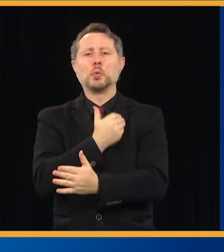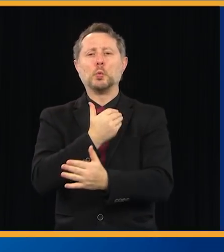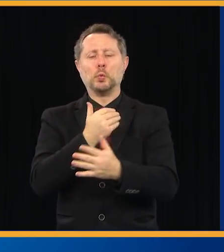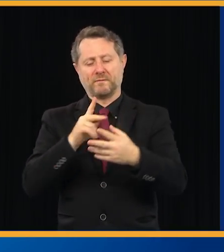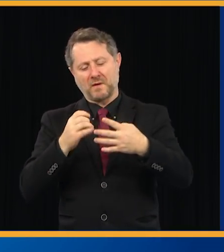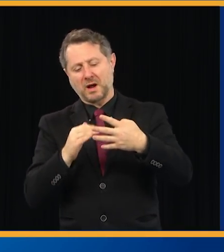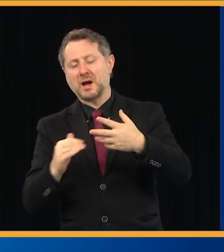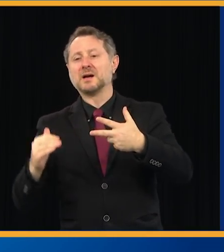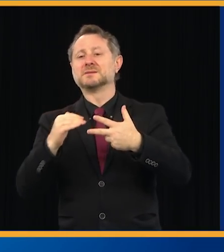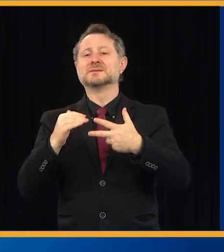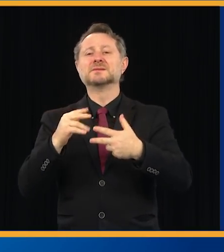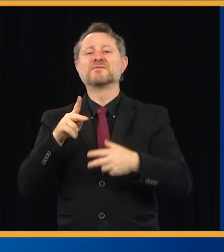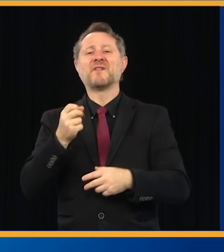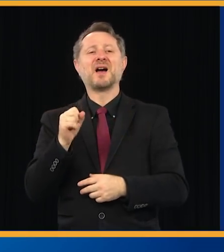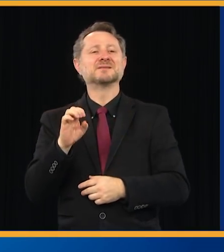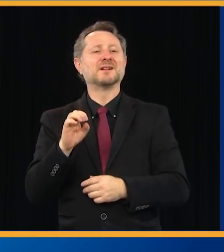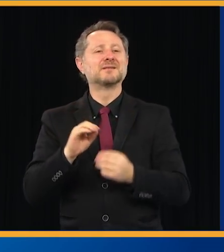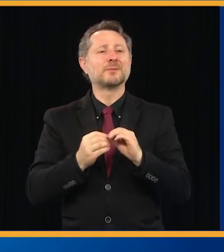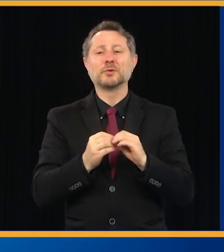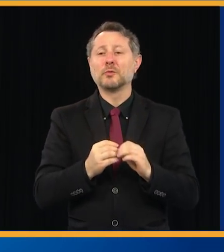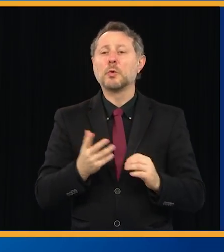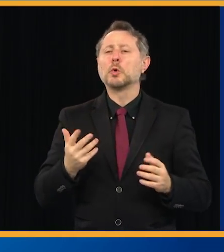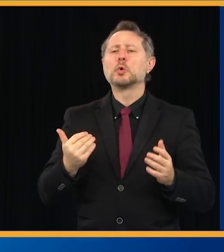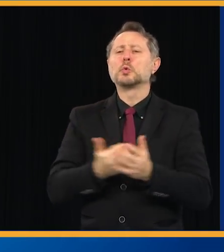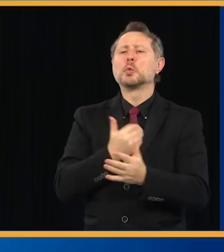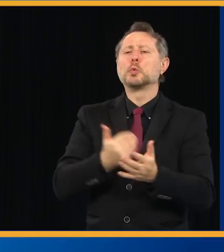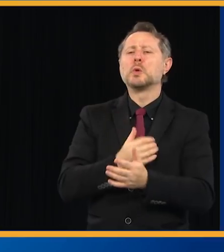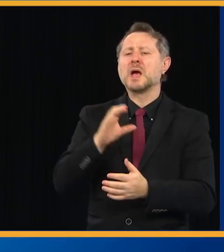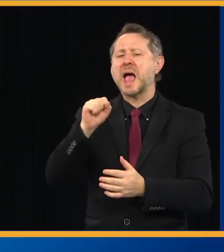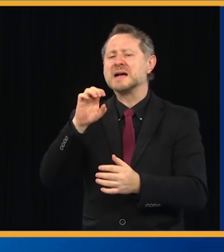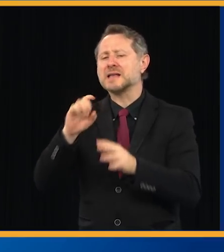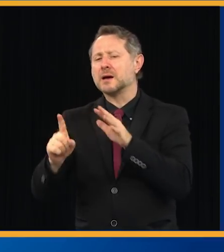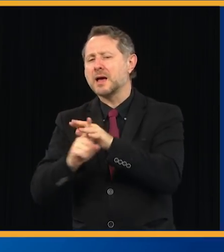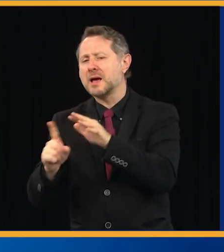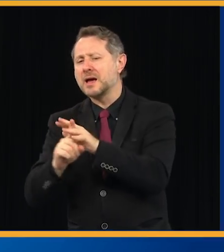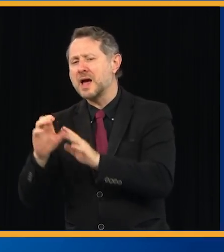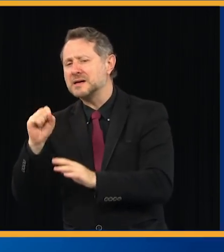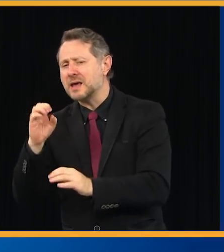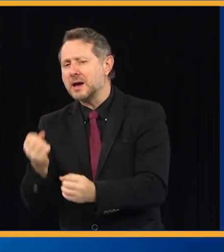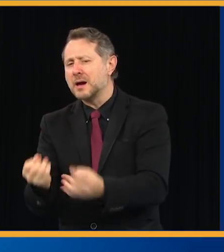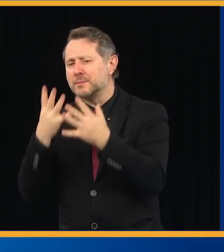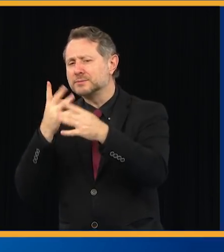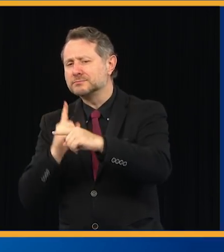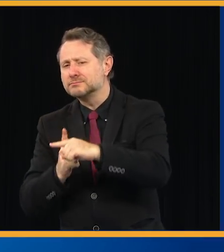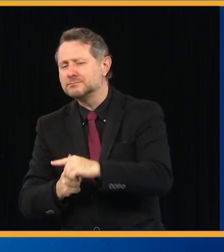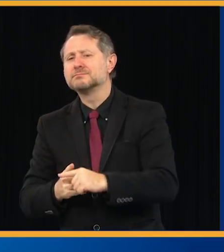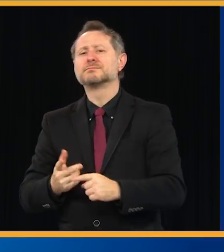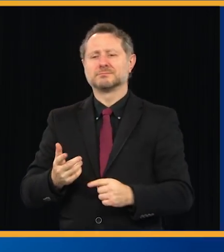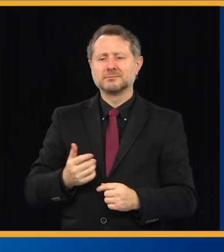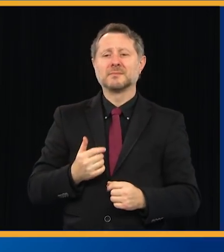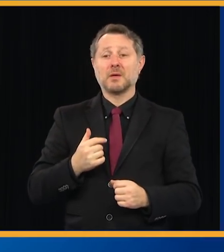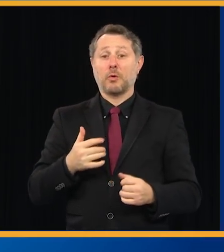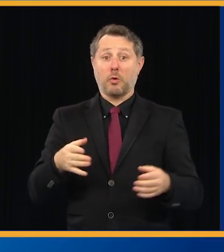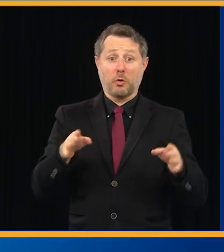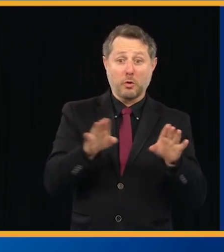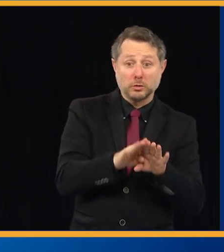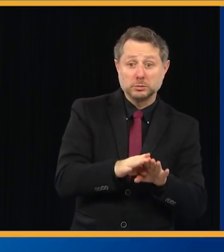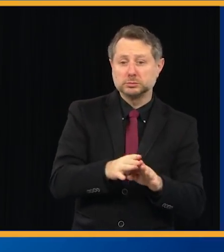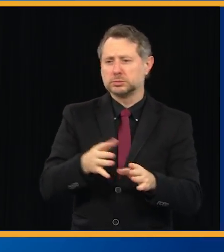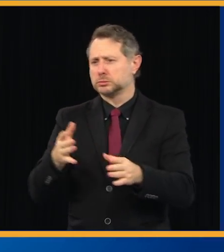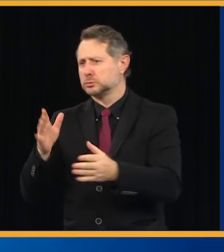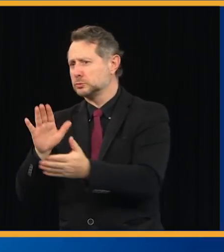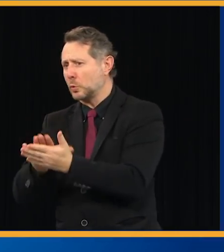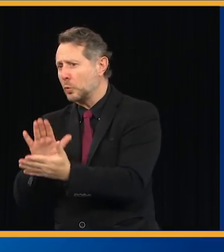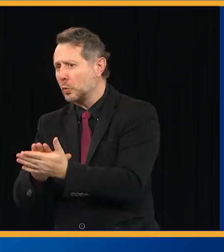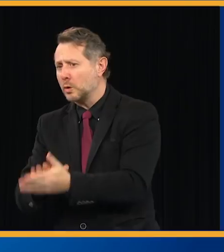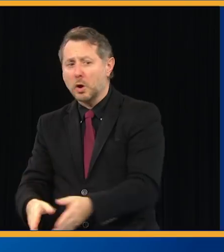everything we've done, closed schools, closed businesses, everybody shelter at home, all the precautions about